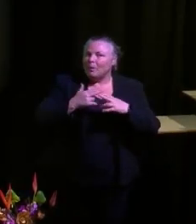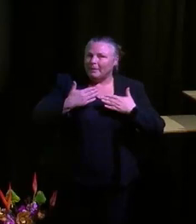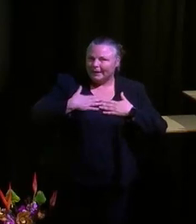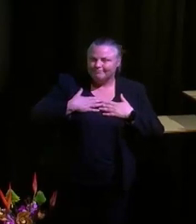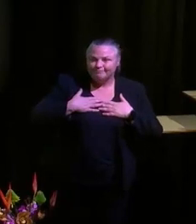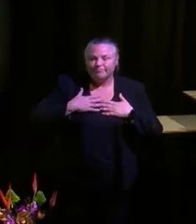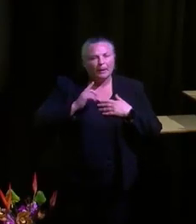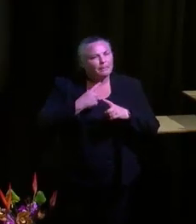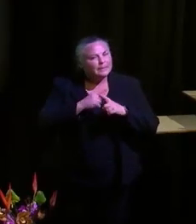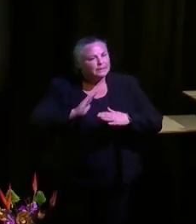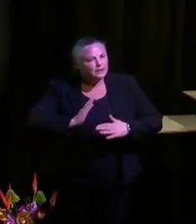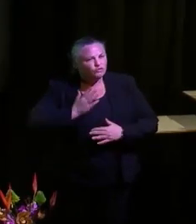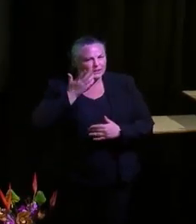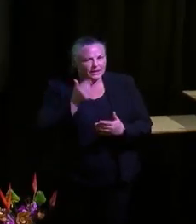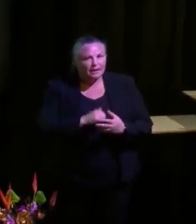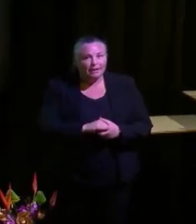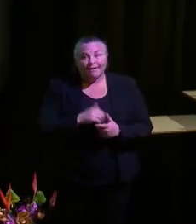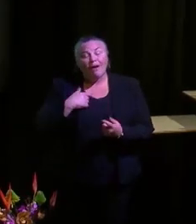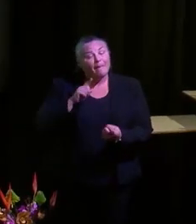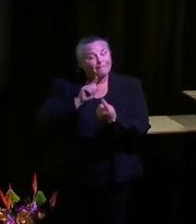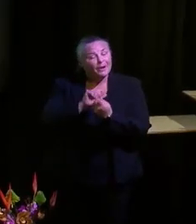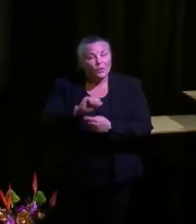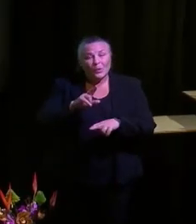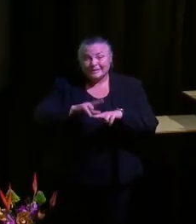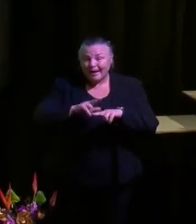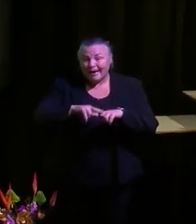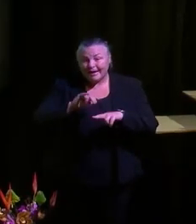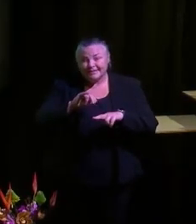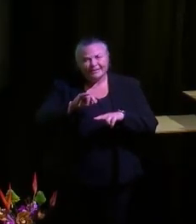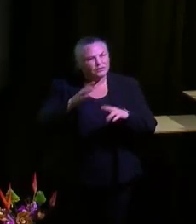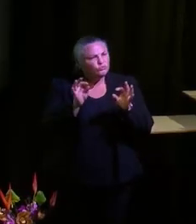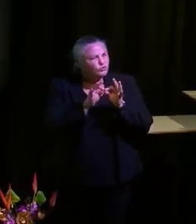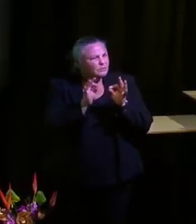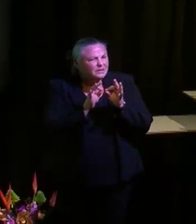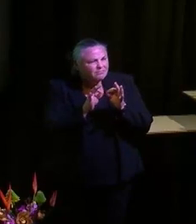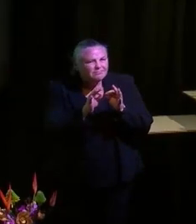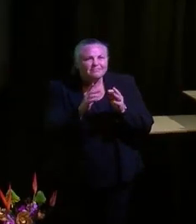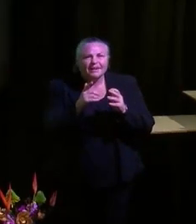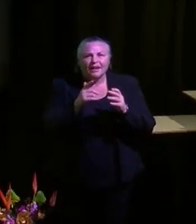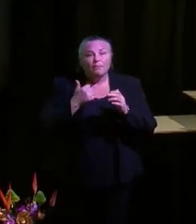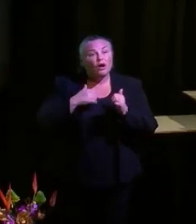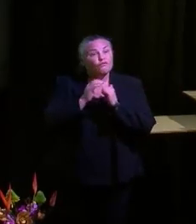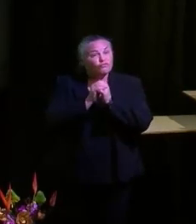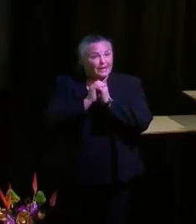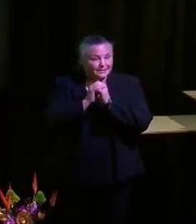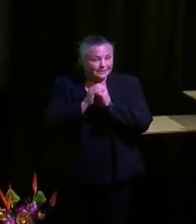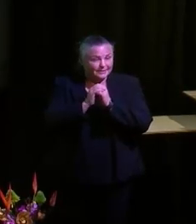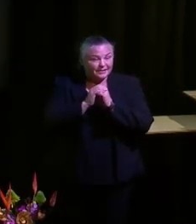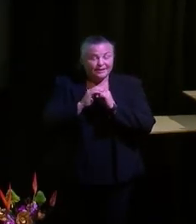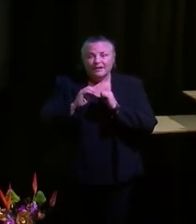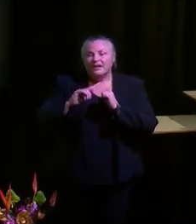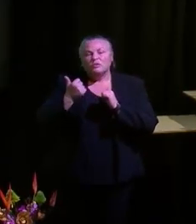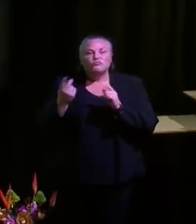really interesting. And I did actually meet your dad down in Brisbane one time with my friend Rowan Silver. They were working on the